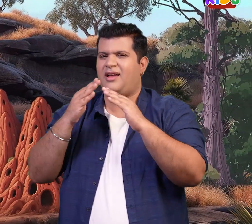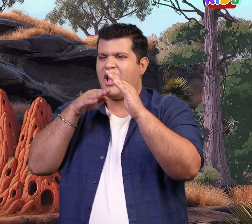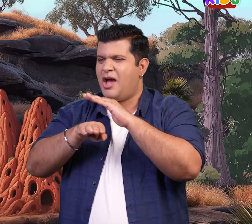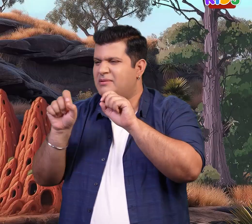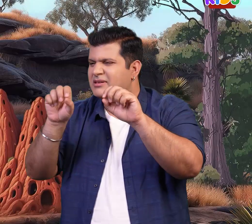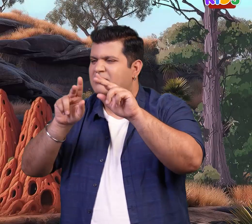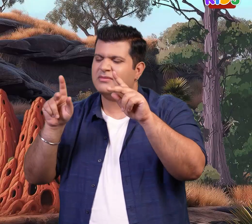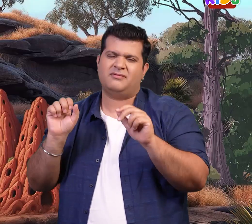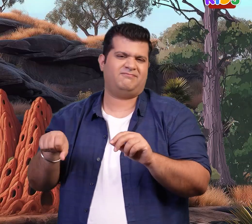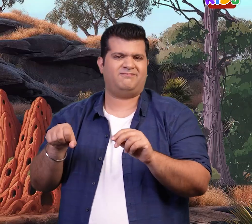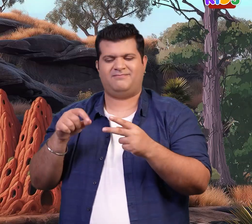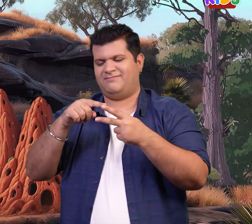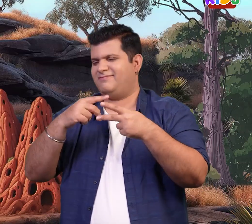In your home, they're pests.